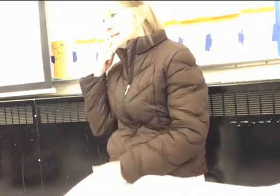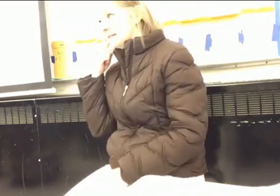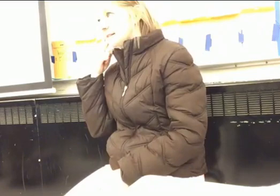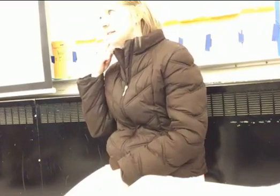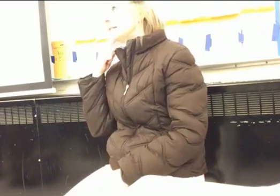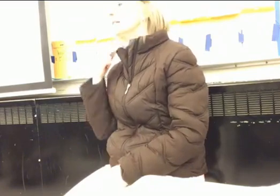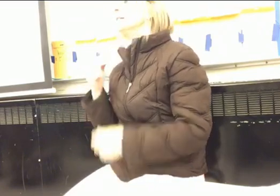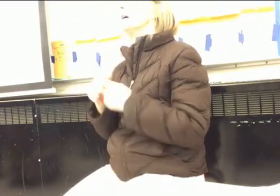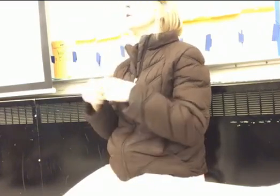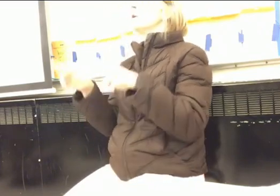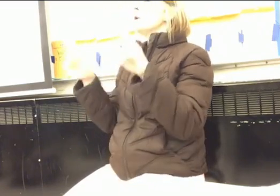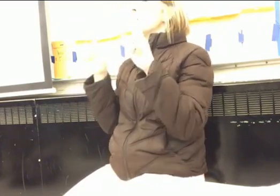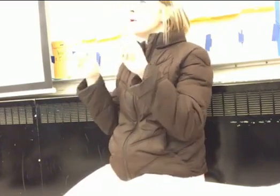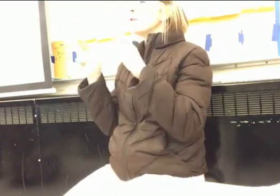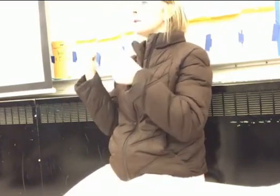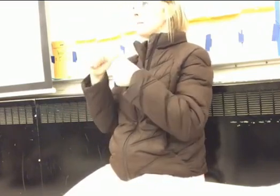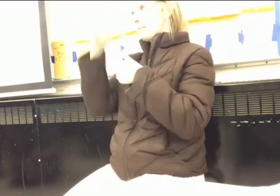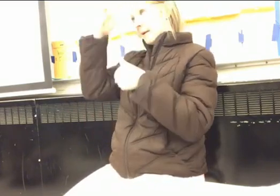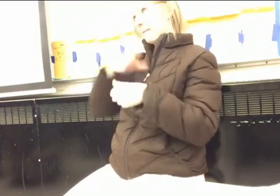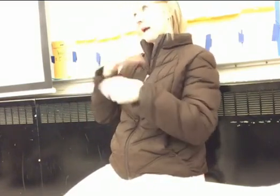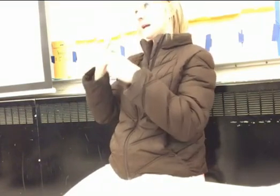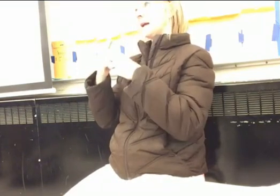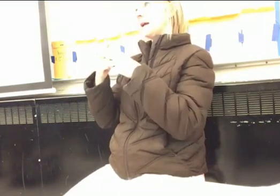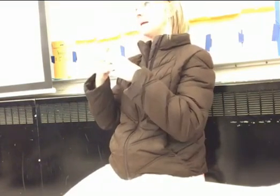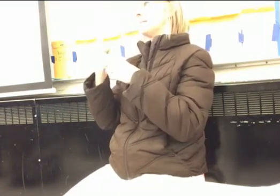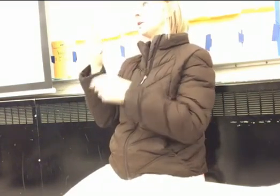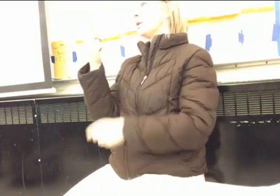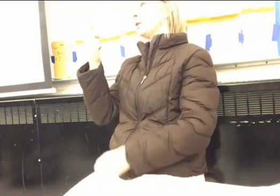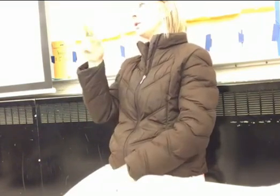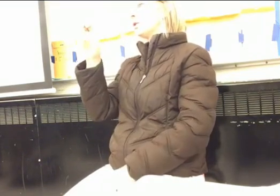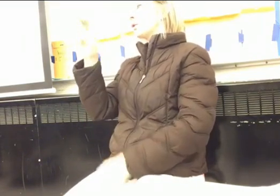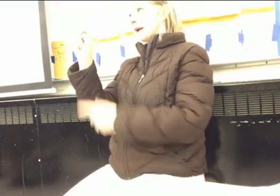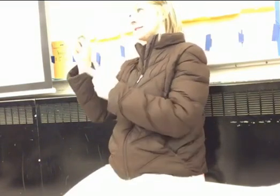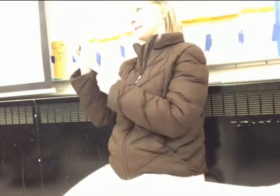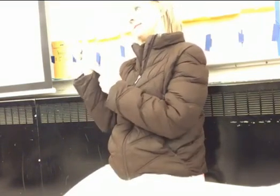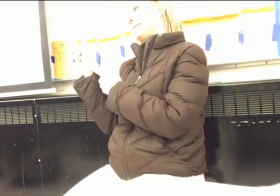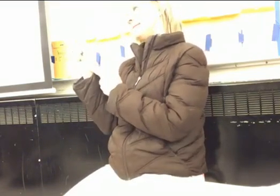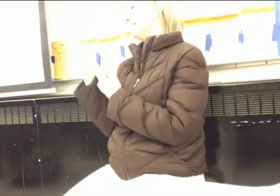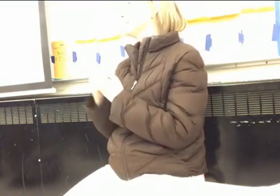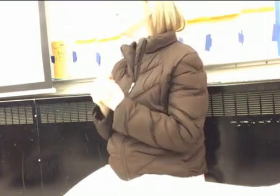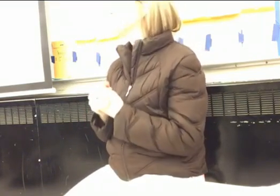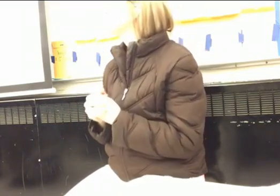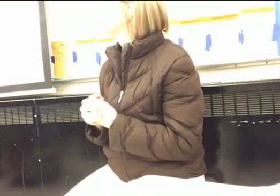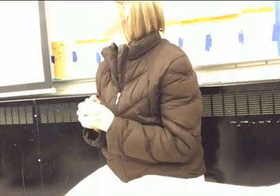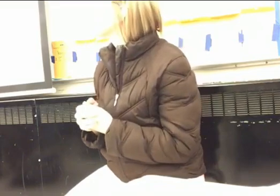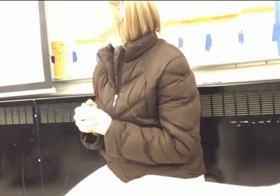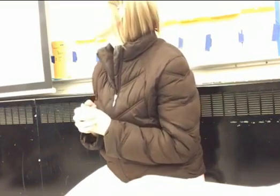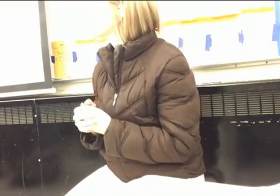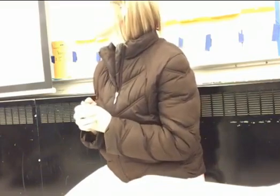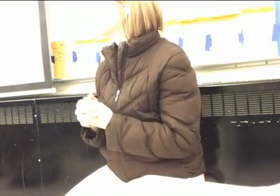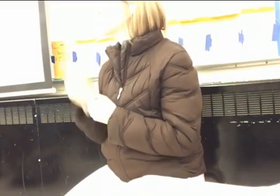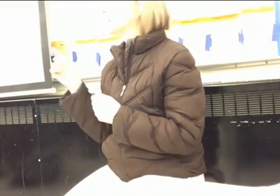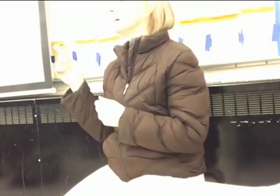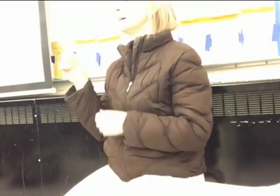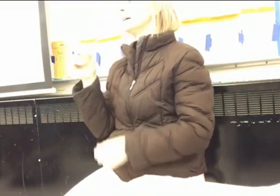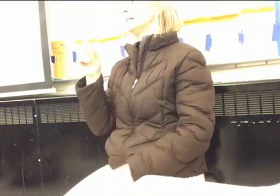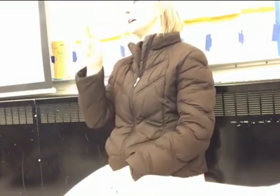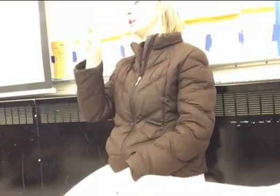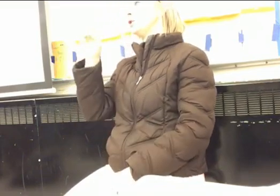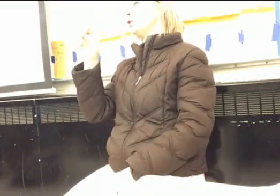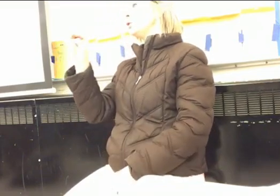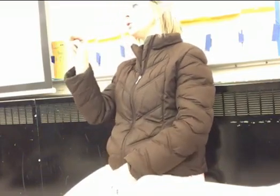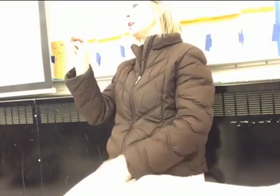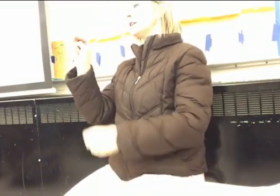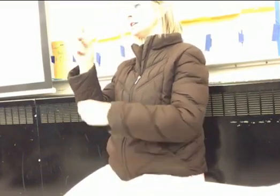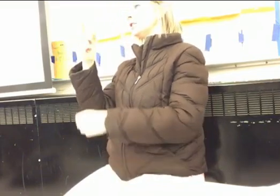Now, hopefully you guys remember a guy named Ulysses S. Grant. Oh, yeah. Okay? You might have remembered him. He was a Union general in the Civil War,